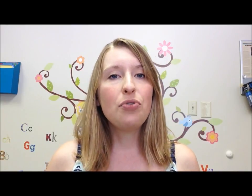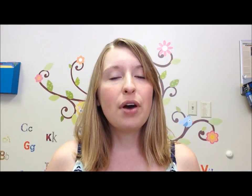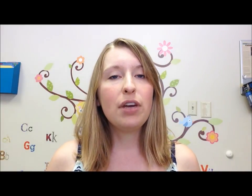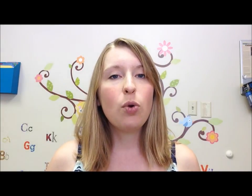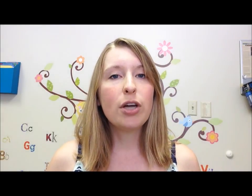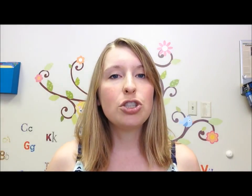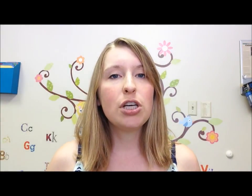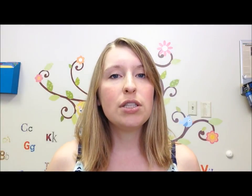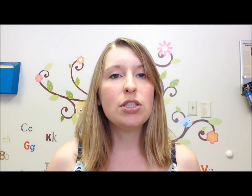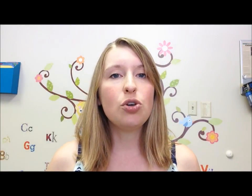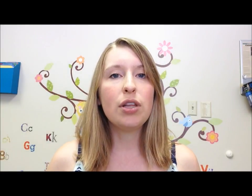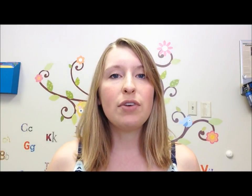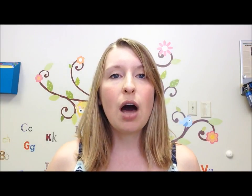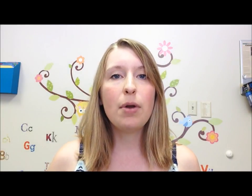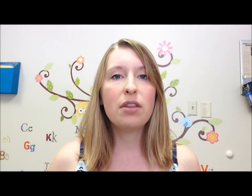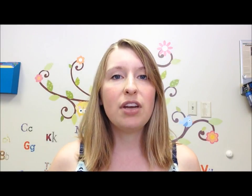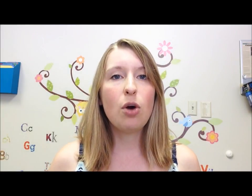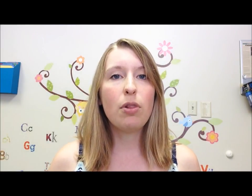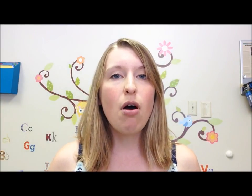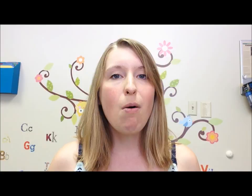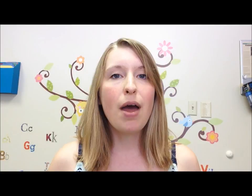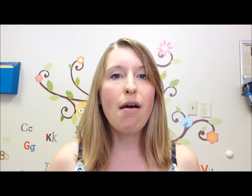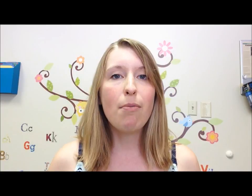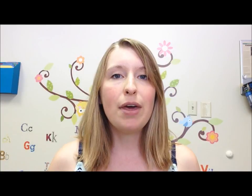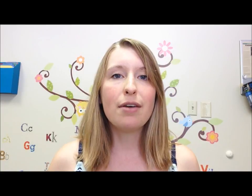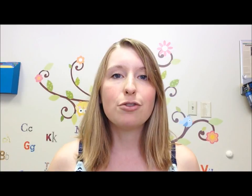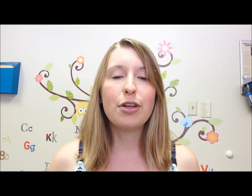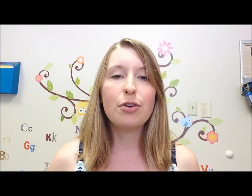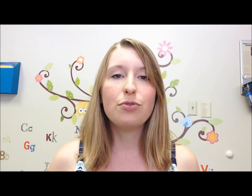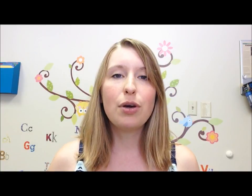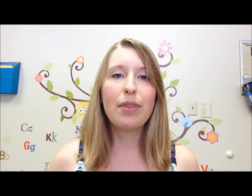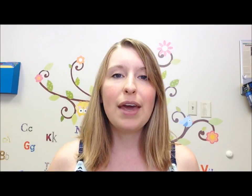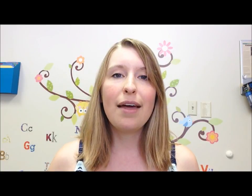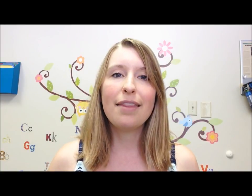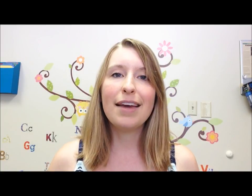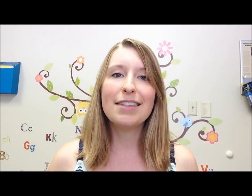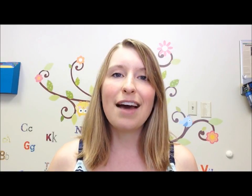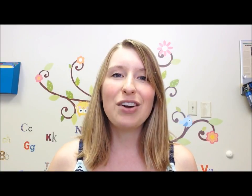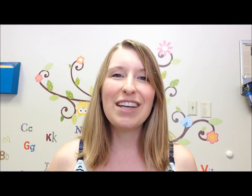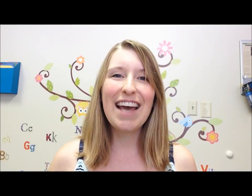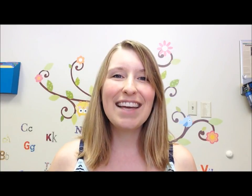any questions. You can leave a comment on the video below, and I'll be answering those frequently. Thanks, and have a great day.